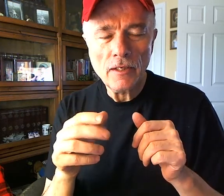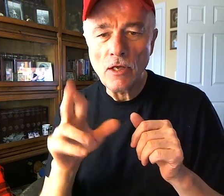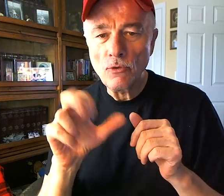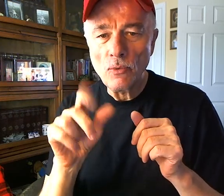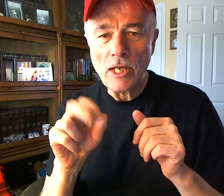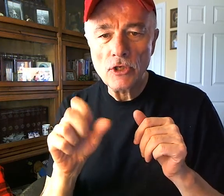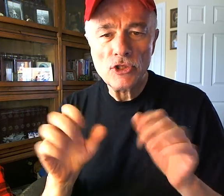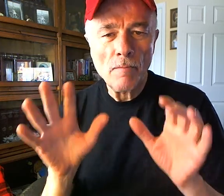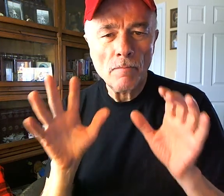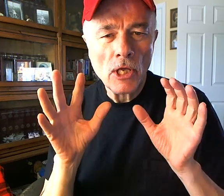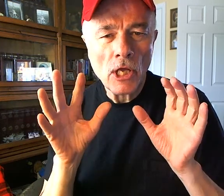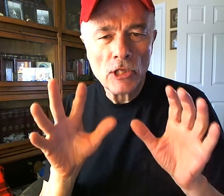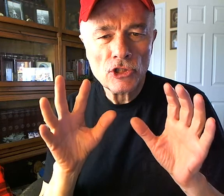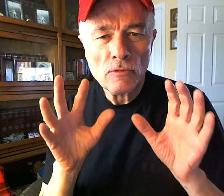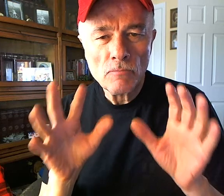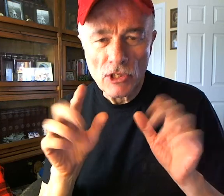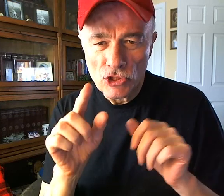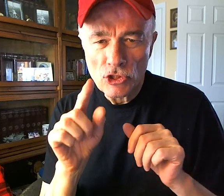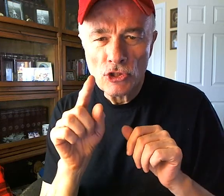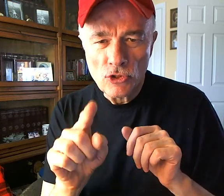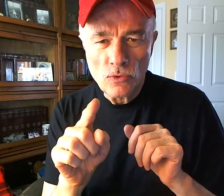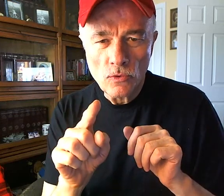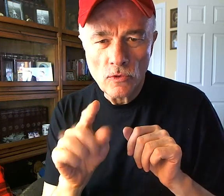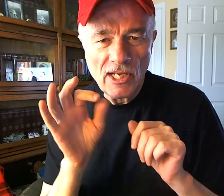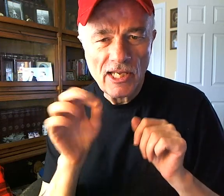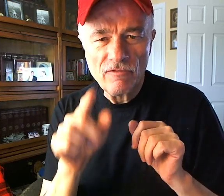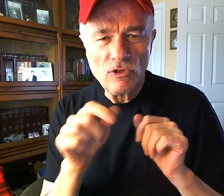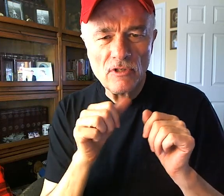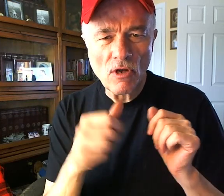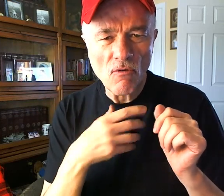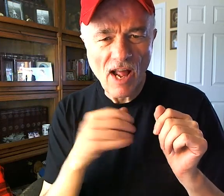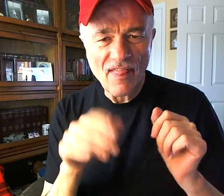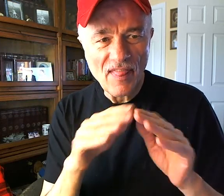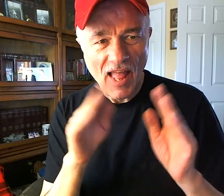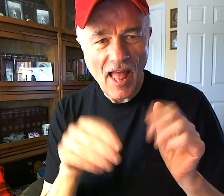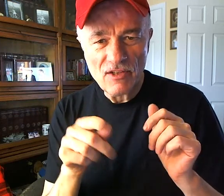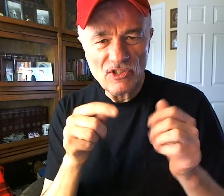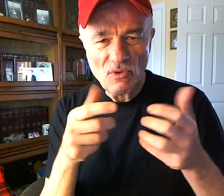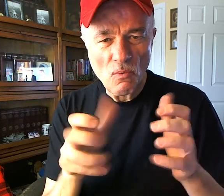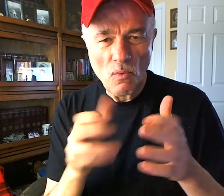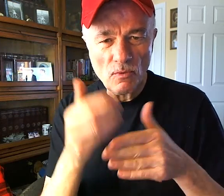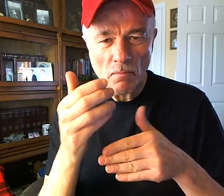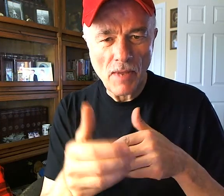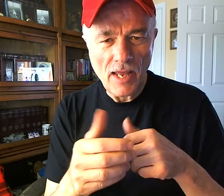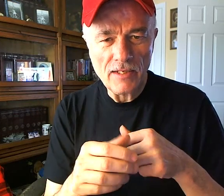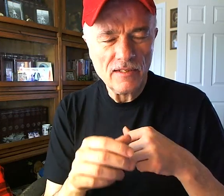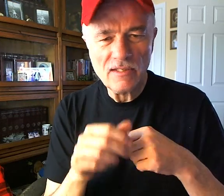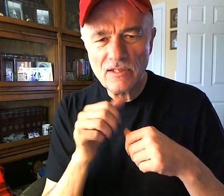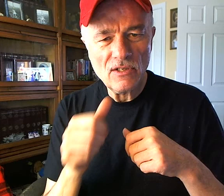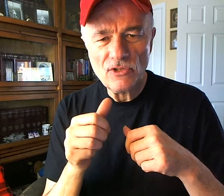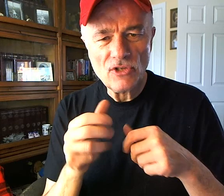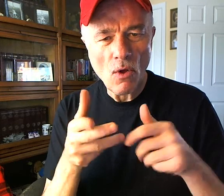are, like, the coolest. Oh. I'm glad you like those. I actually bought 2 lights, combined all the beads together to make the length we wanted. And for